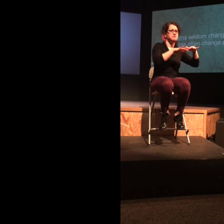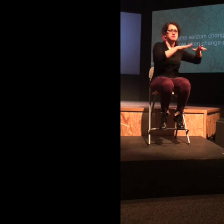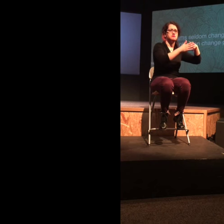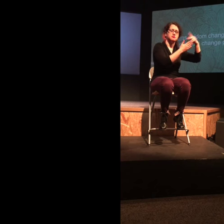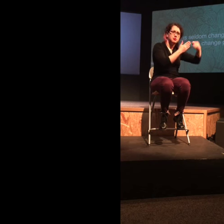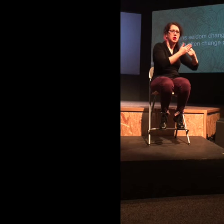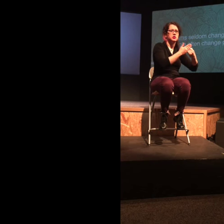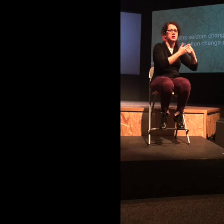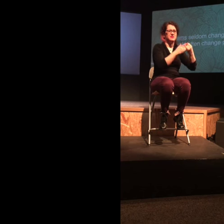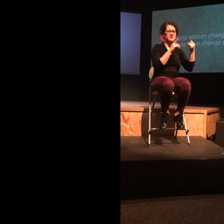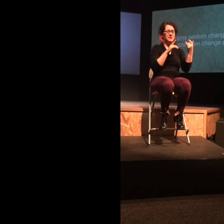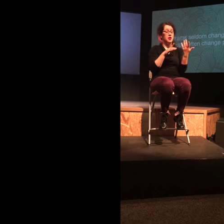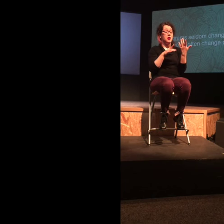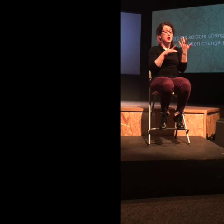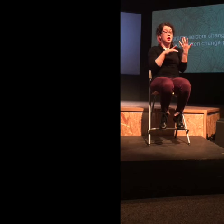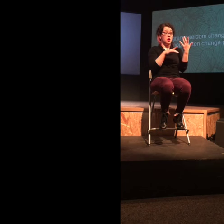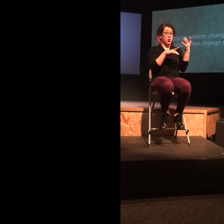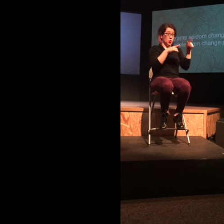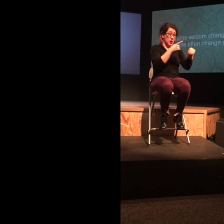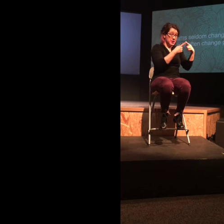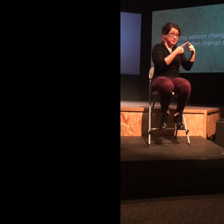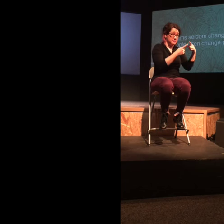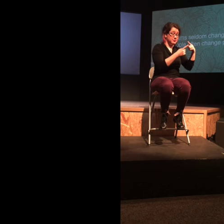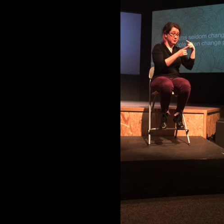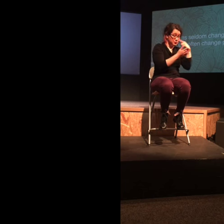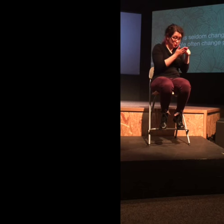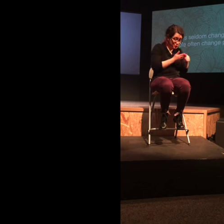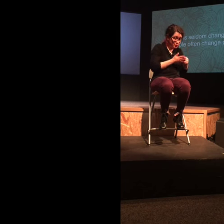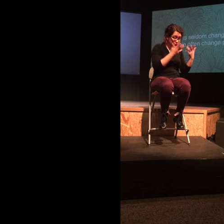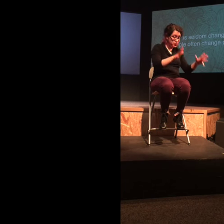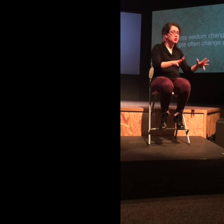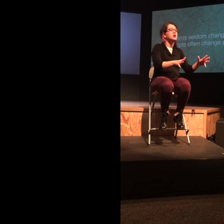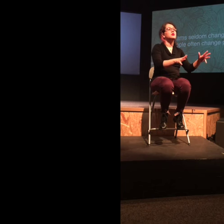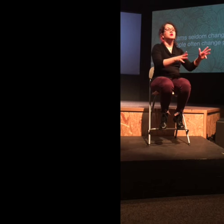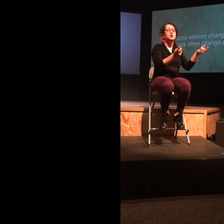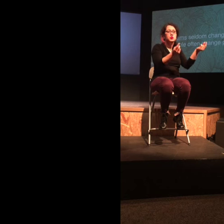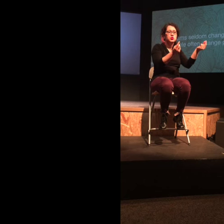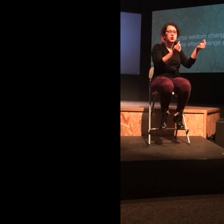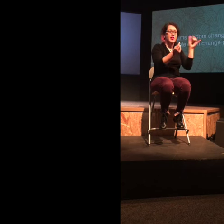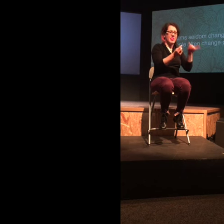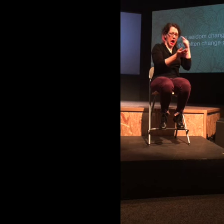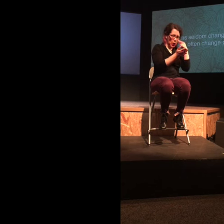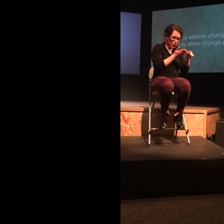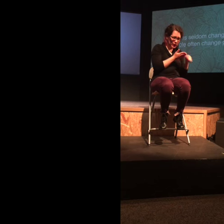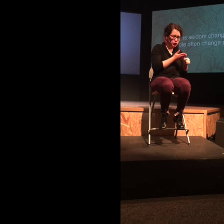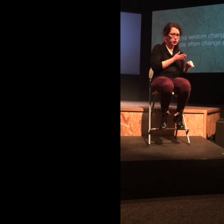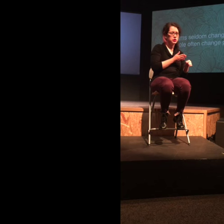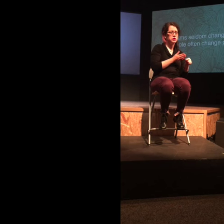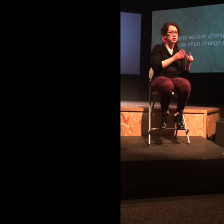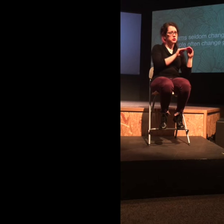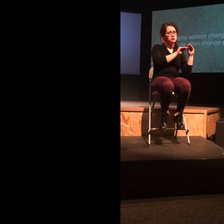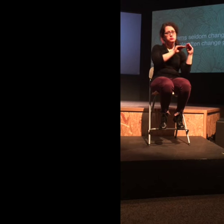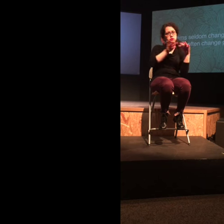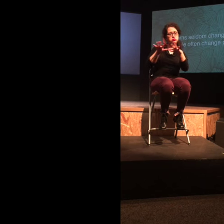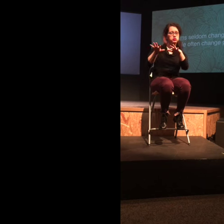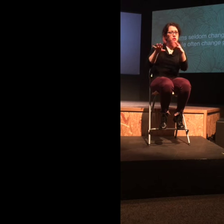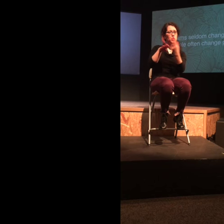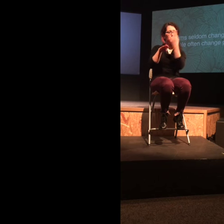they conduct these projects, and then after they're done with these research projects, they leverage that research into resources for the